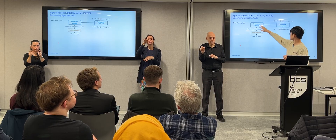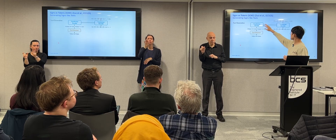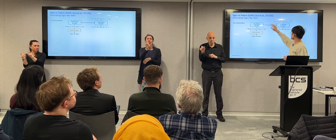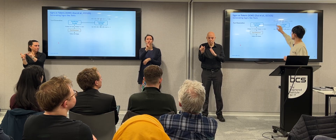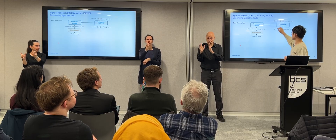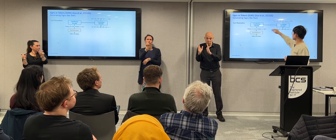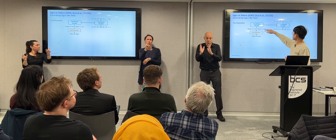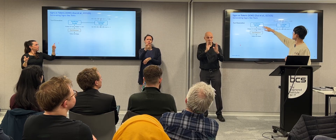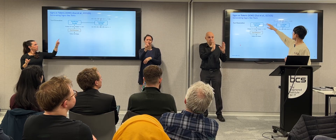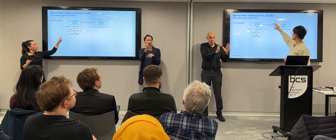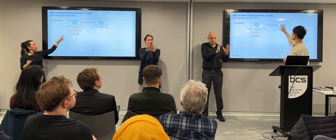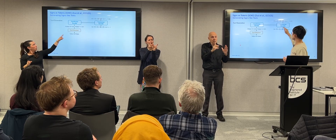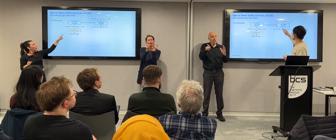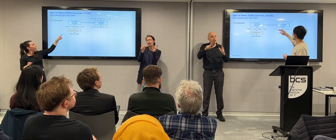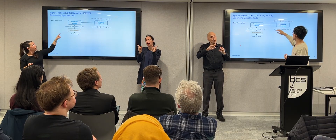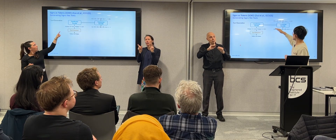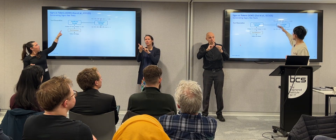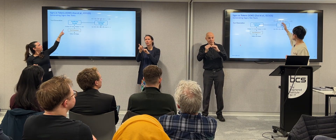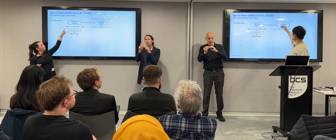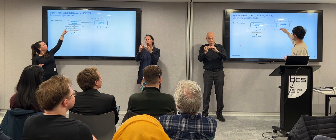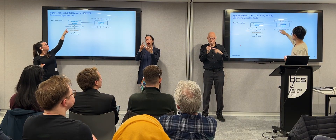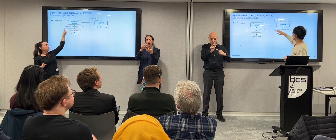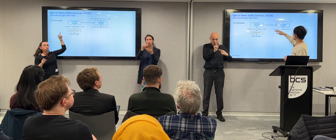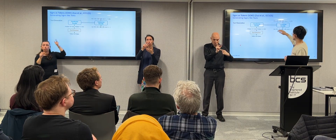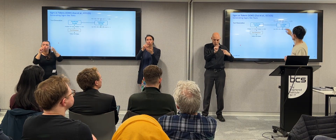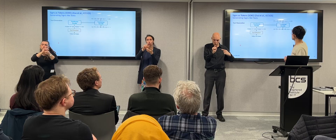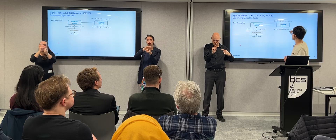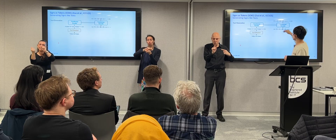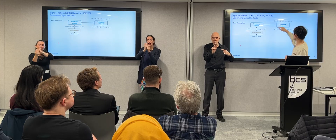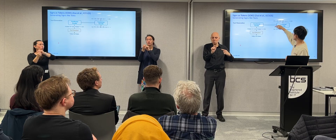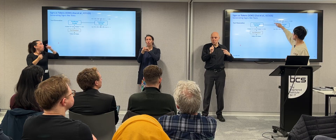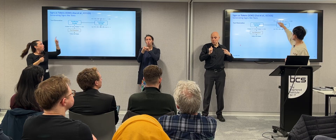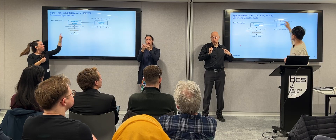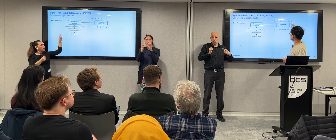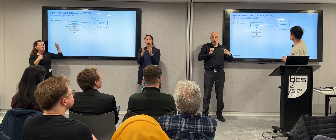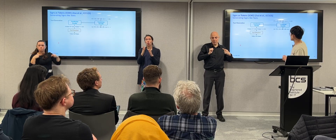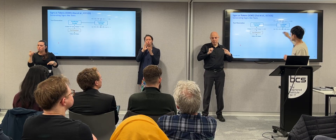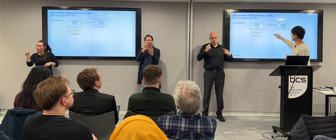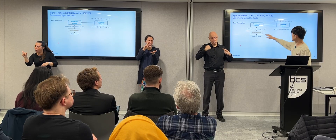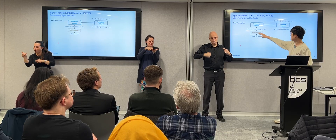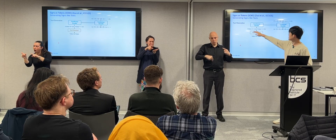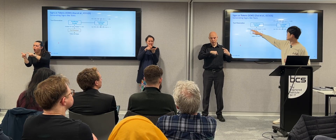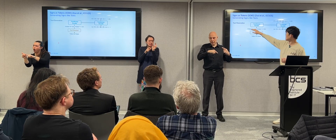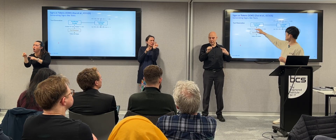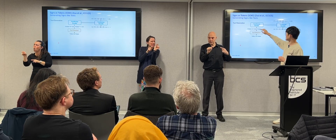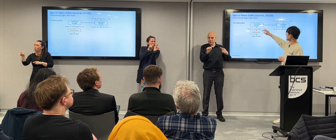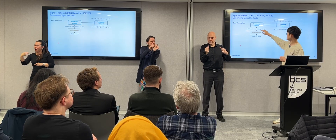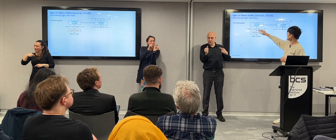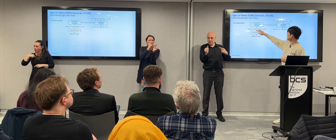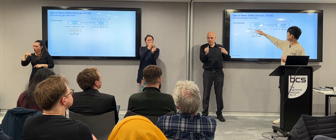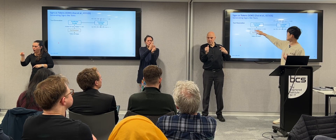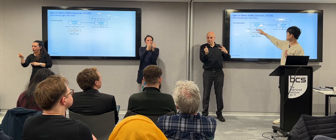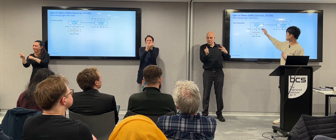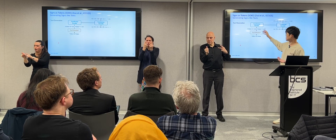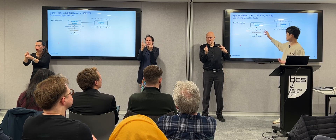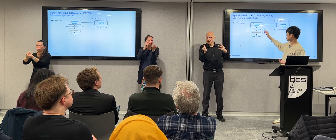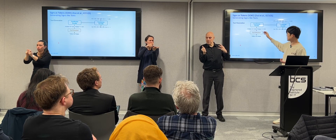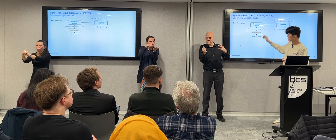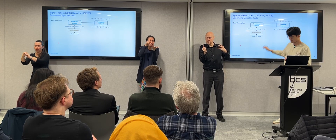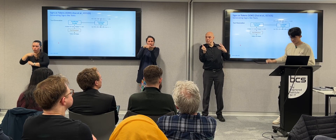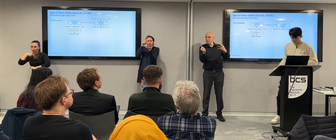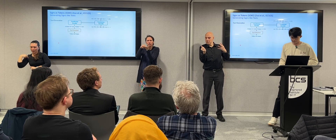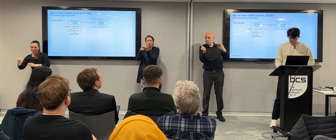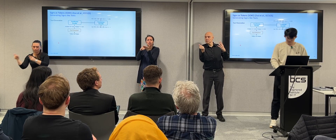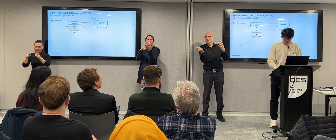after that, the transformer will predict the Chinese tokens one by one, conditioned on the English